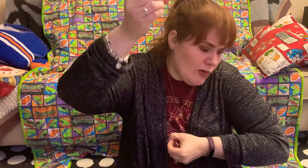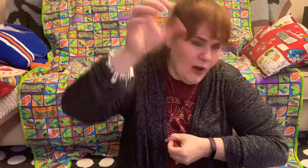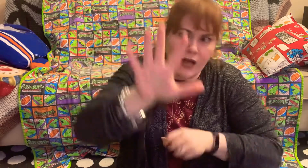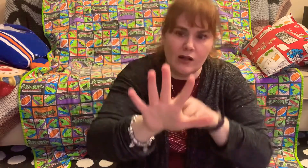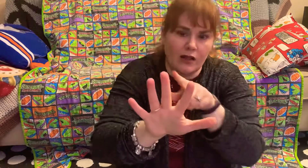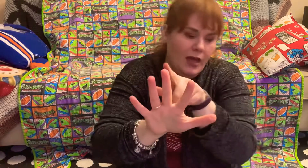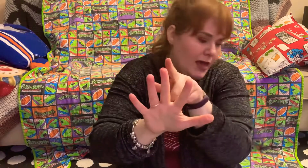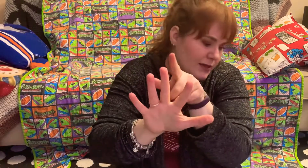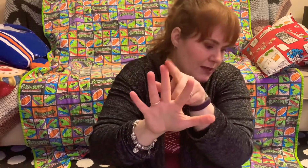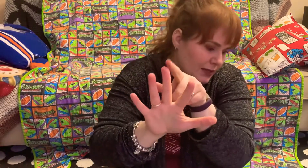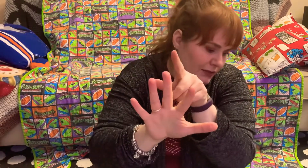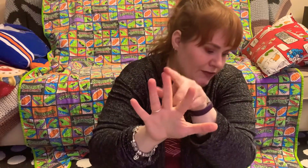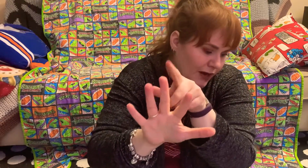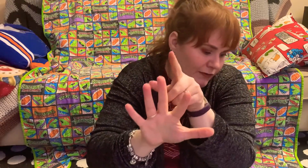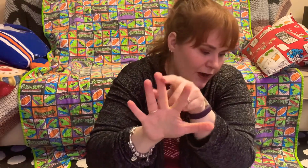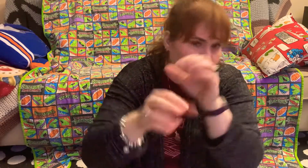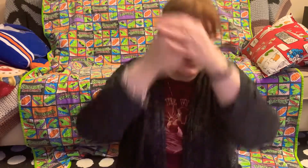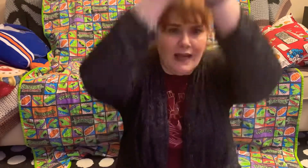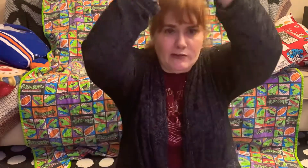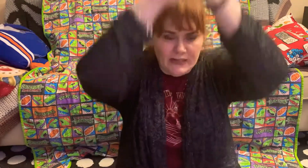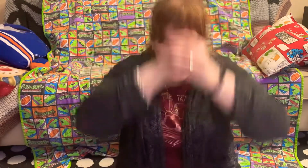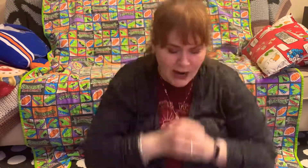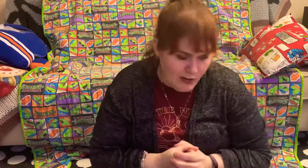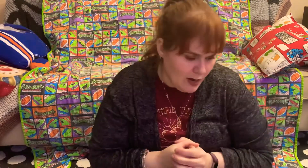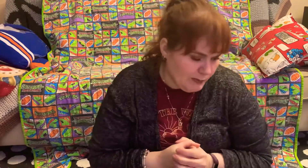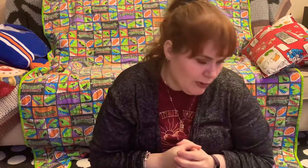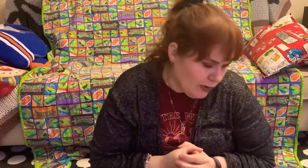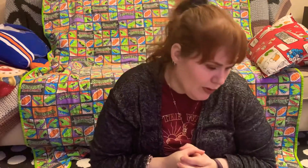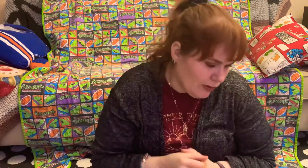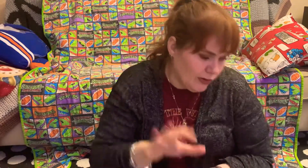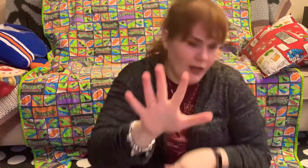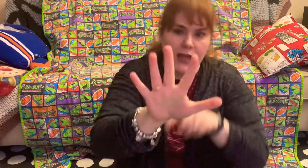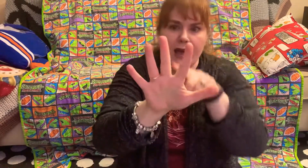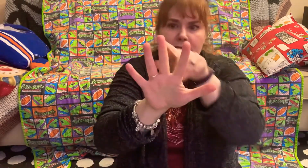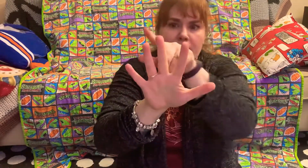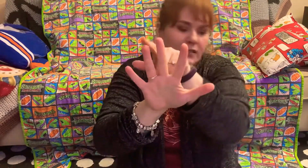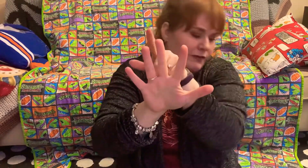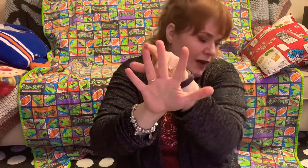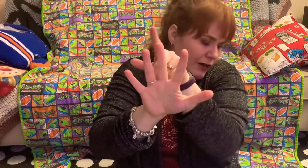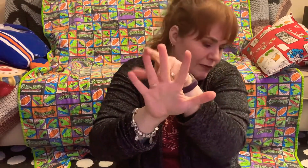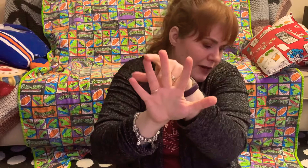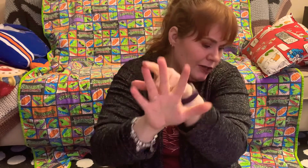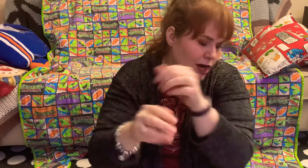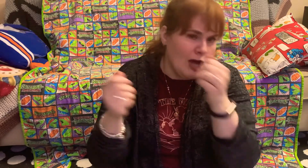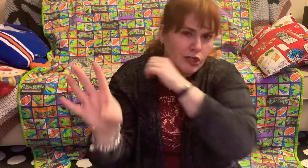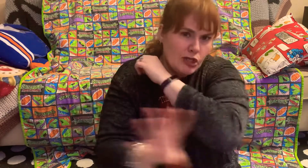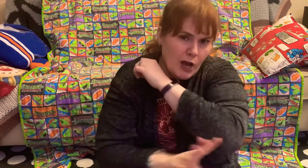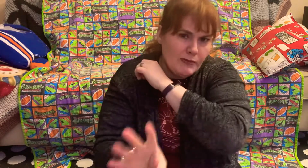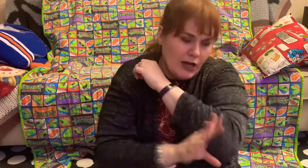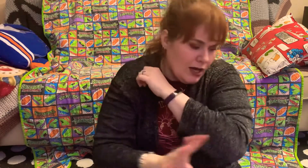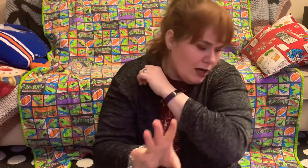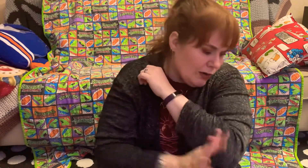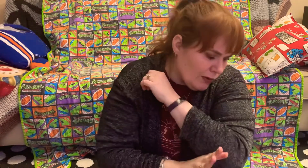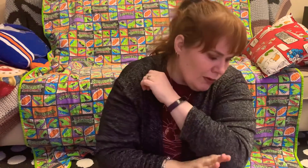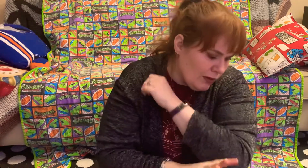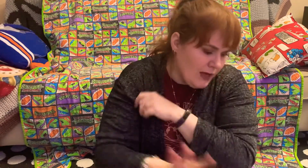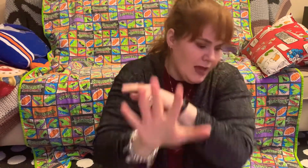well. This firefighter slams down a pole. This firefighter chops a hole.